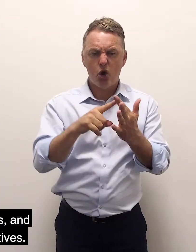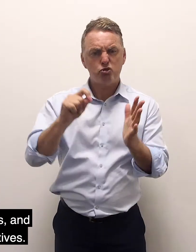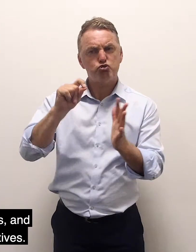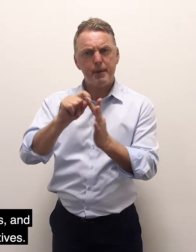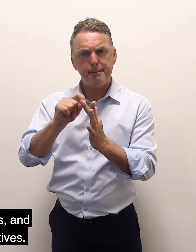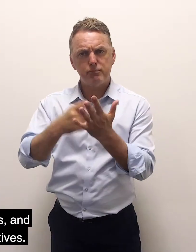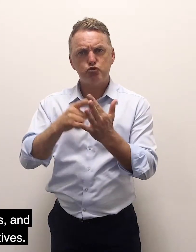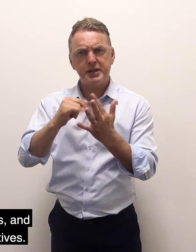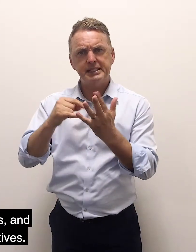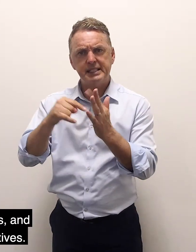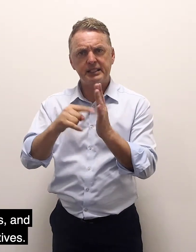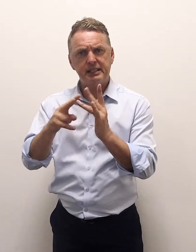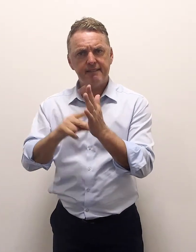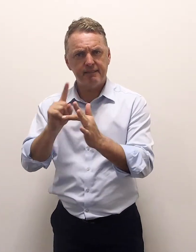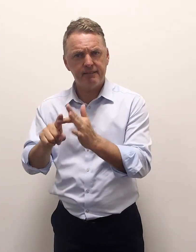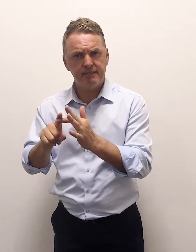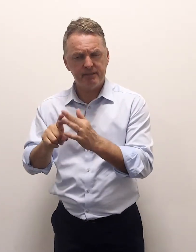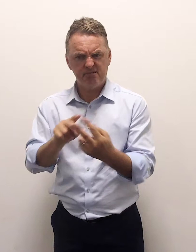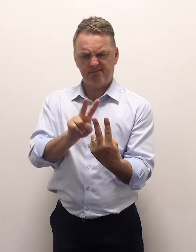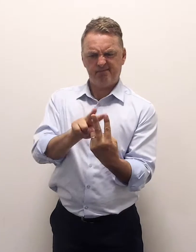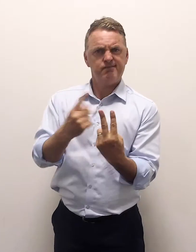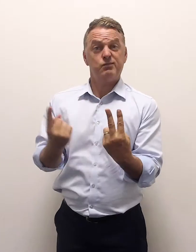and NDIS representatives.